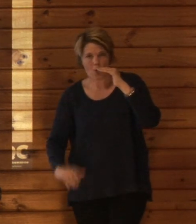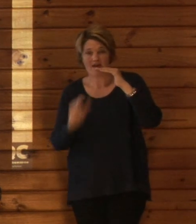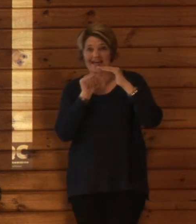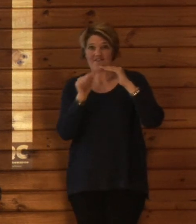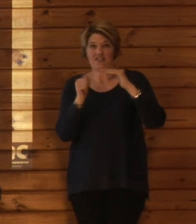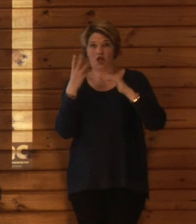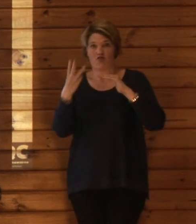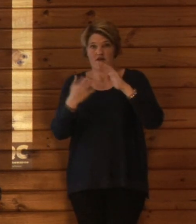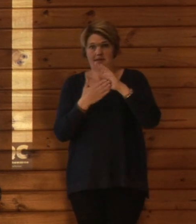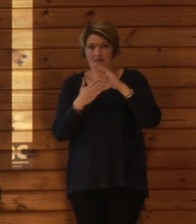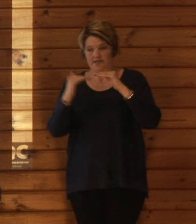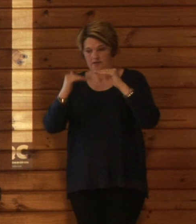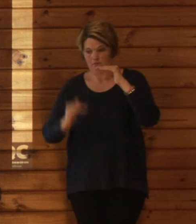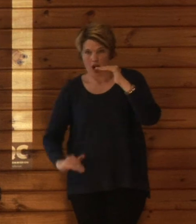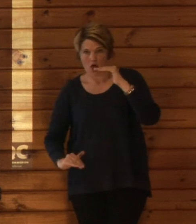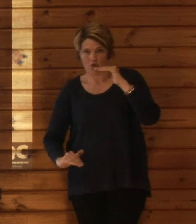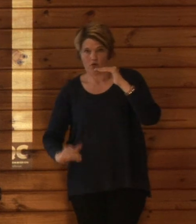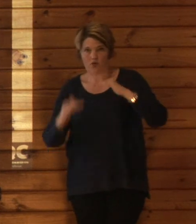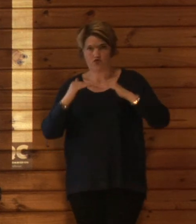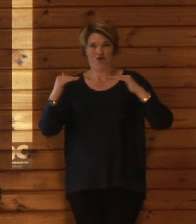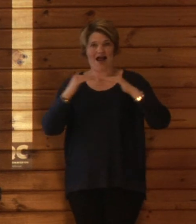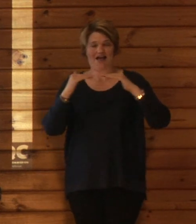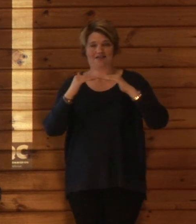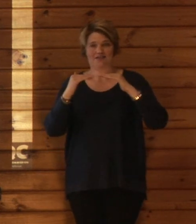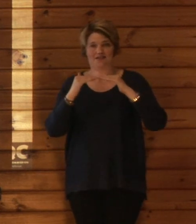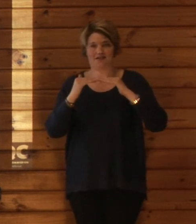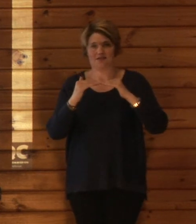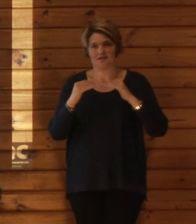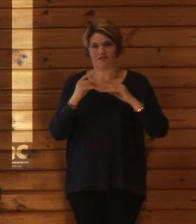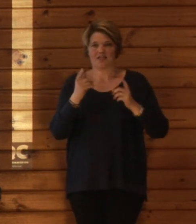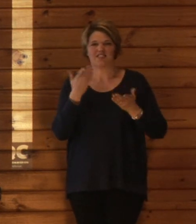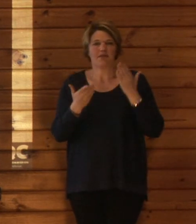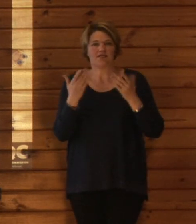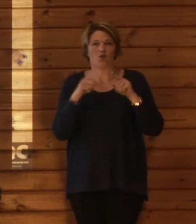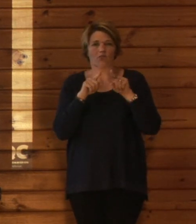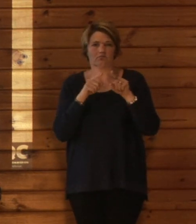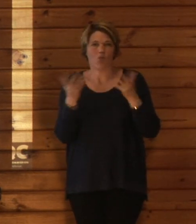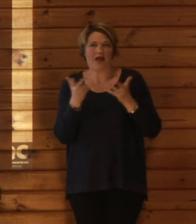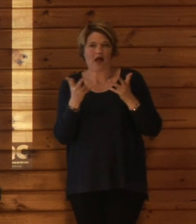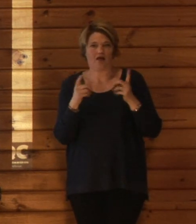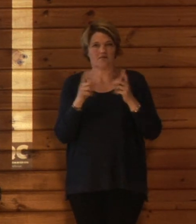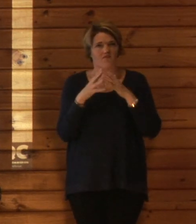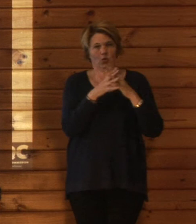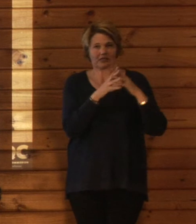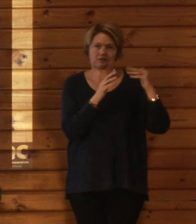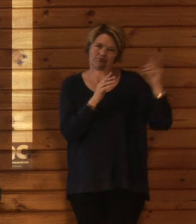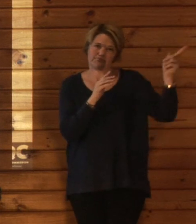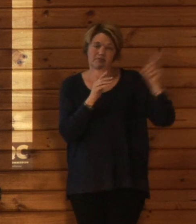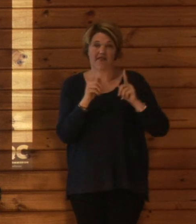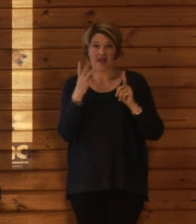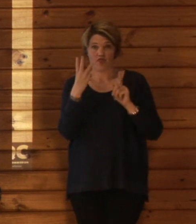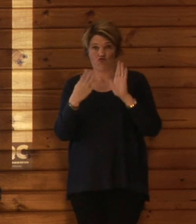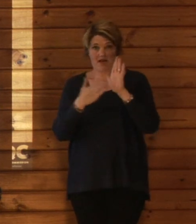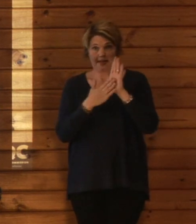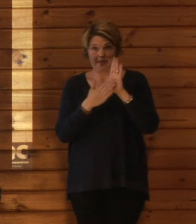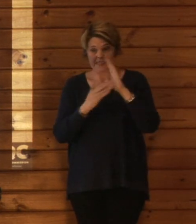it does in parts of the east where the land's higher, but also as you go further west, that 3 metre crust is enough that you're not